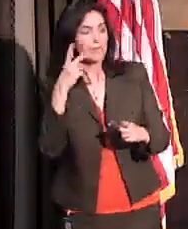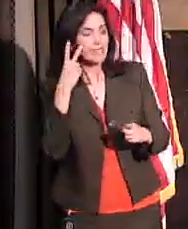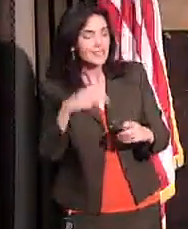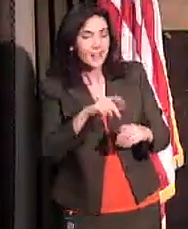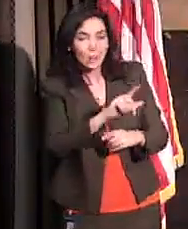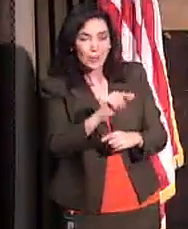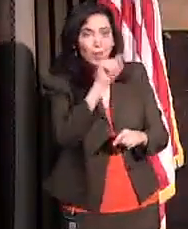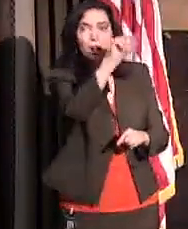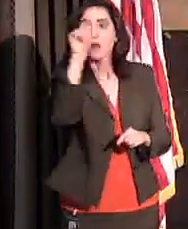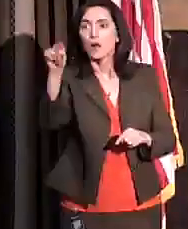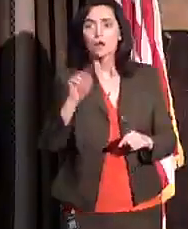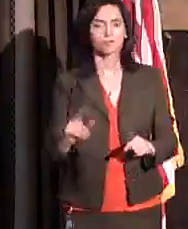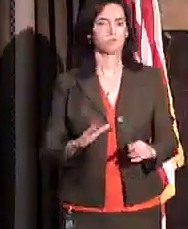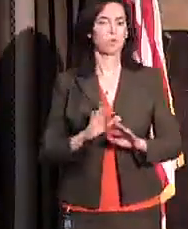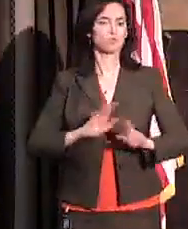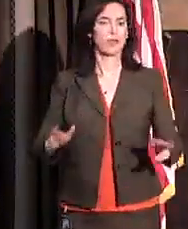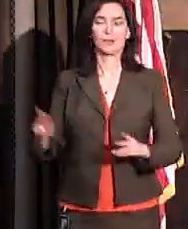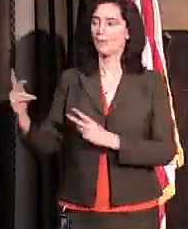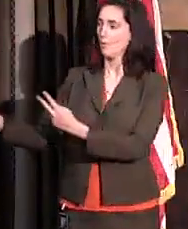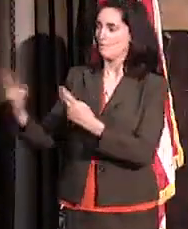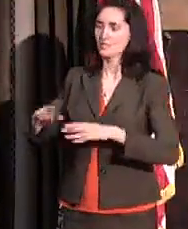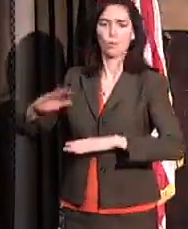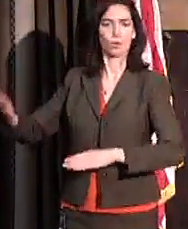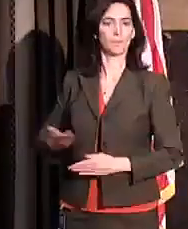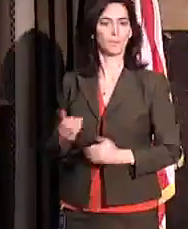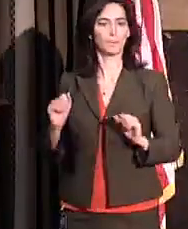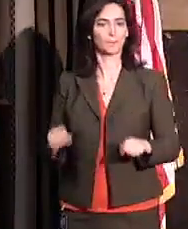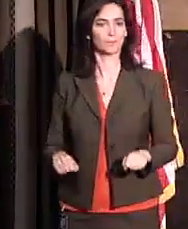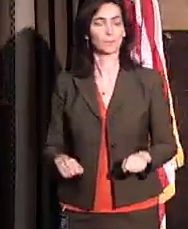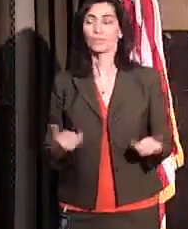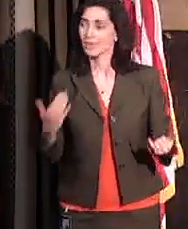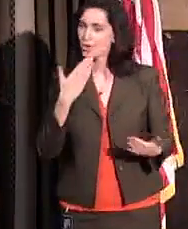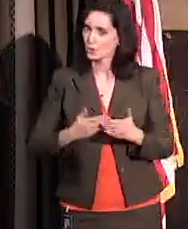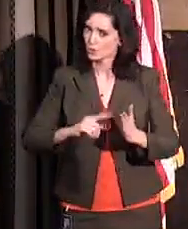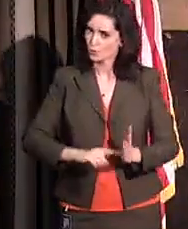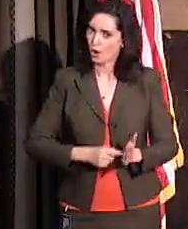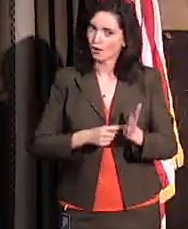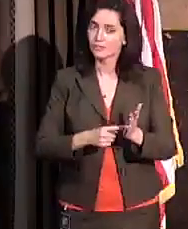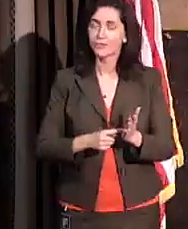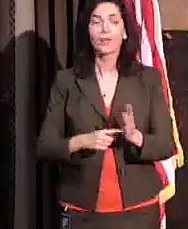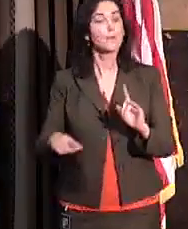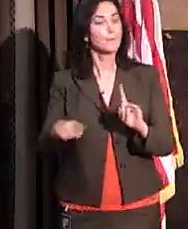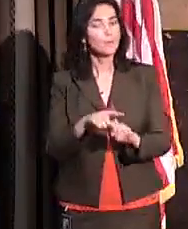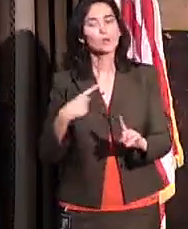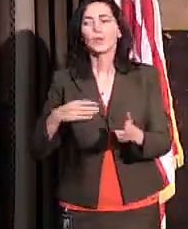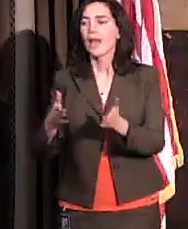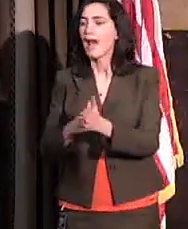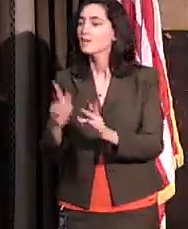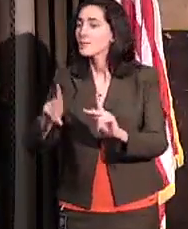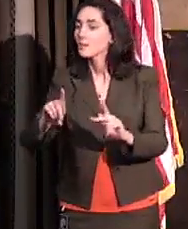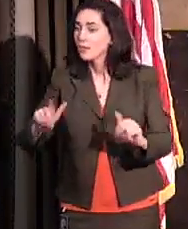visitors, and this is a great start. So what we also want to ask all of our fellow Louisianans, if you'll allow me,